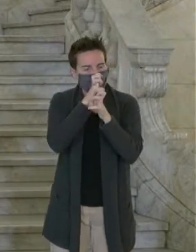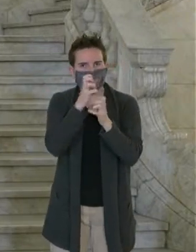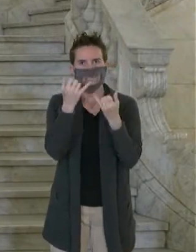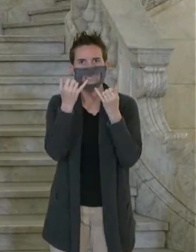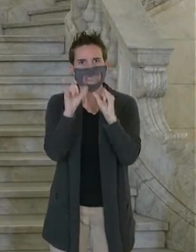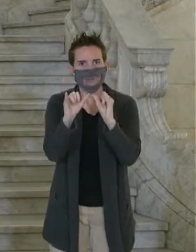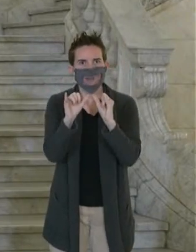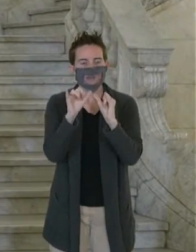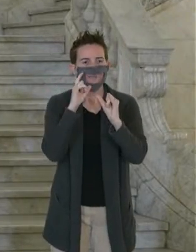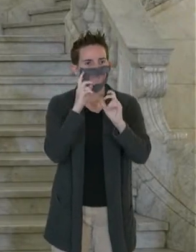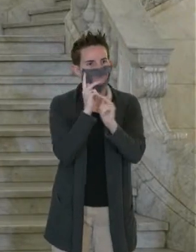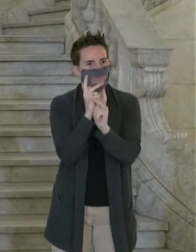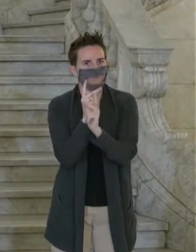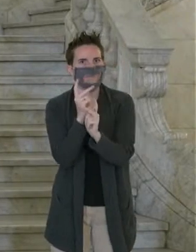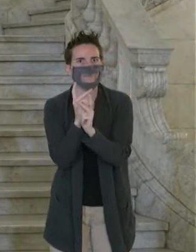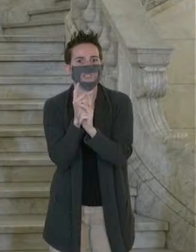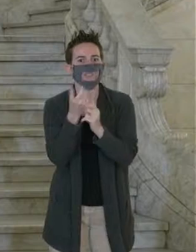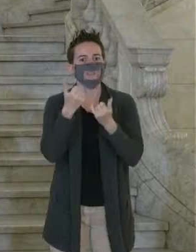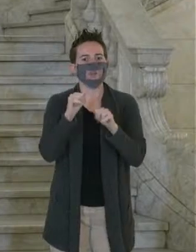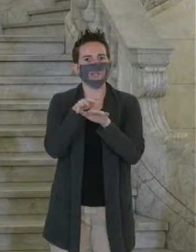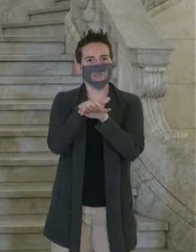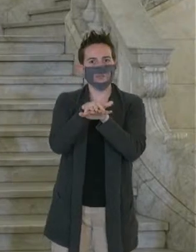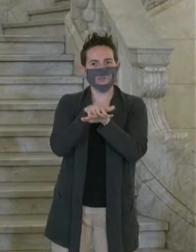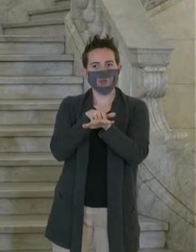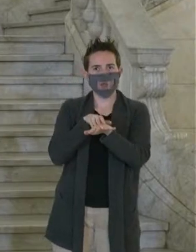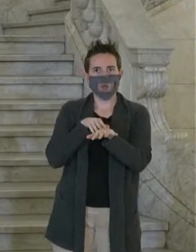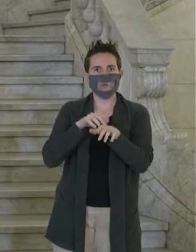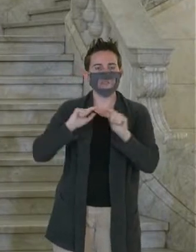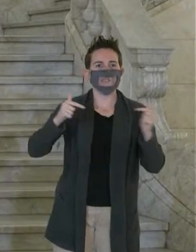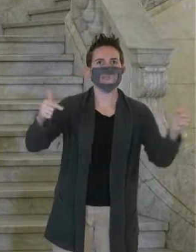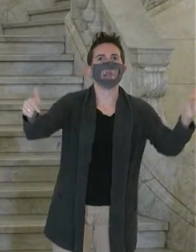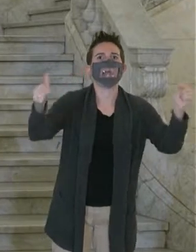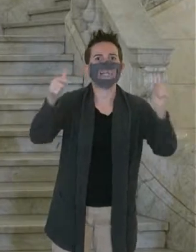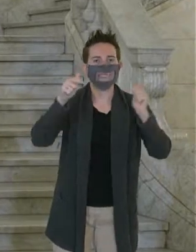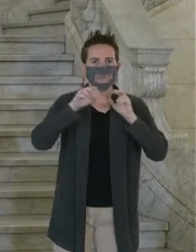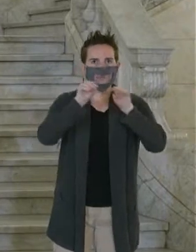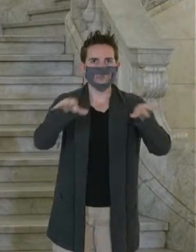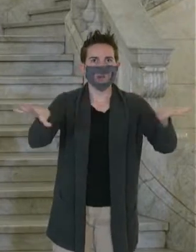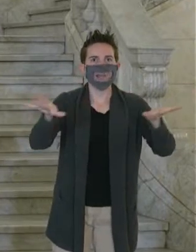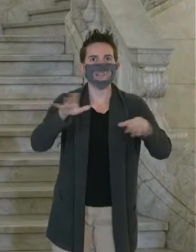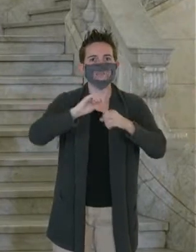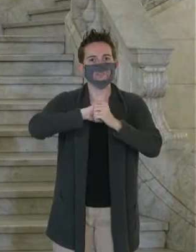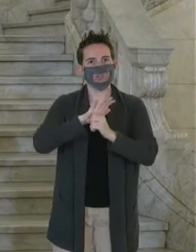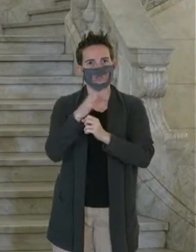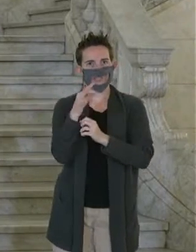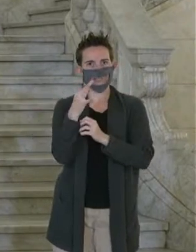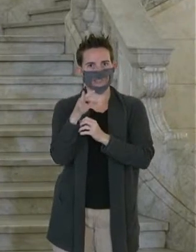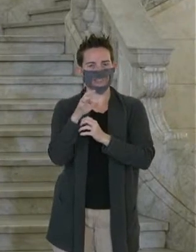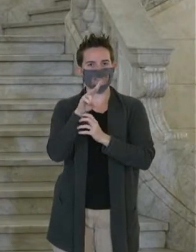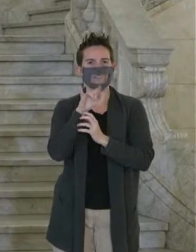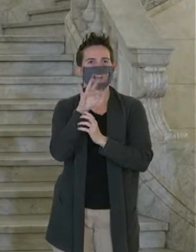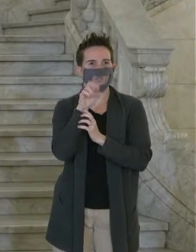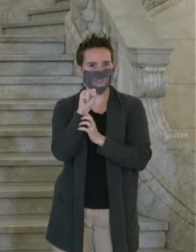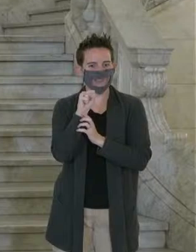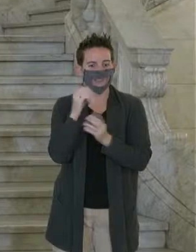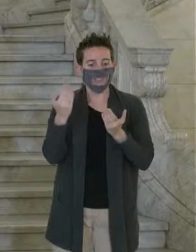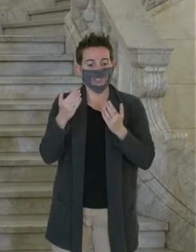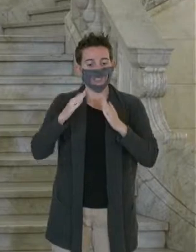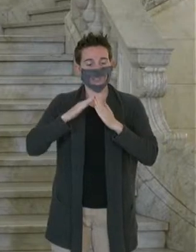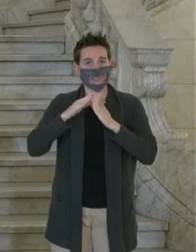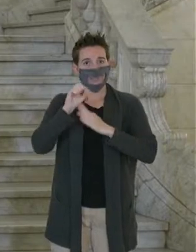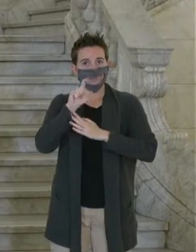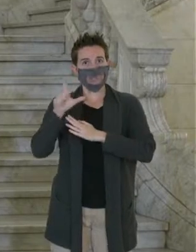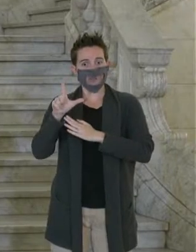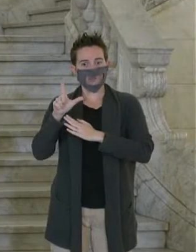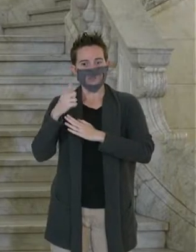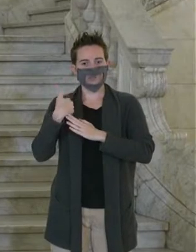and slow the spread of SARS-CoV-2, the virus that causes COVID-19. In the City of St. Louis, we